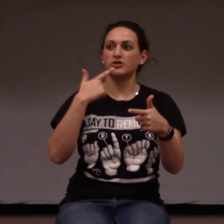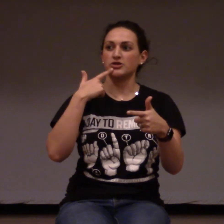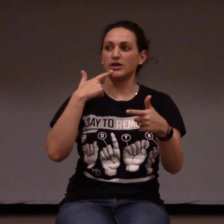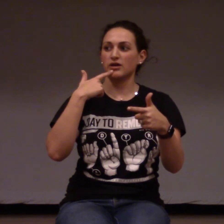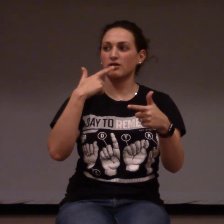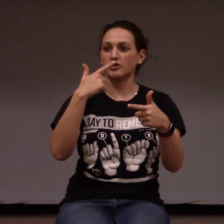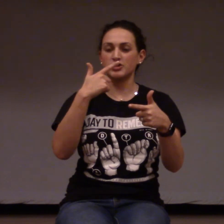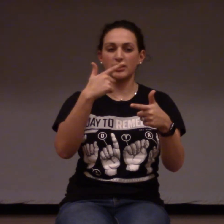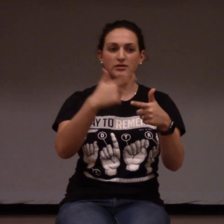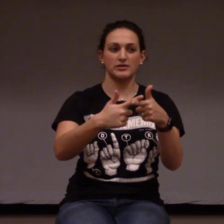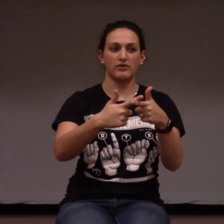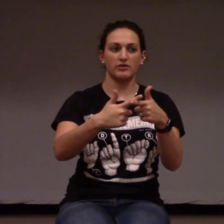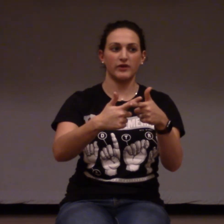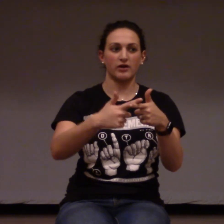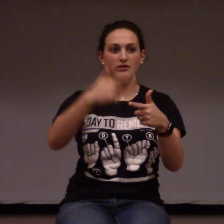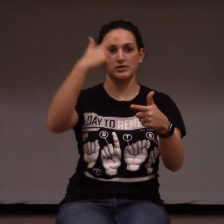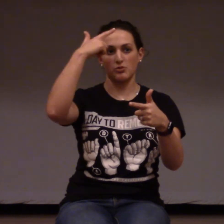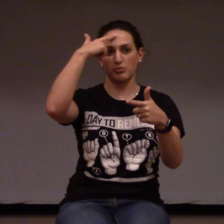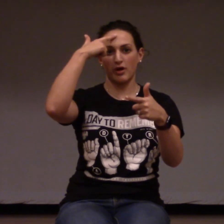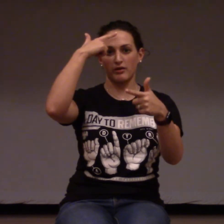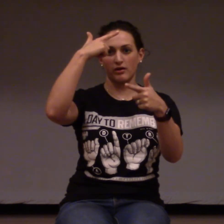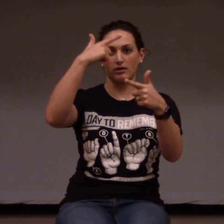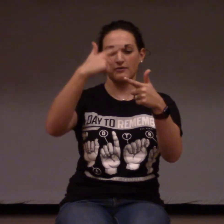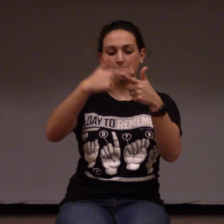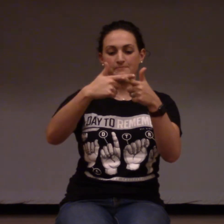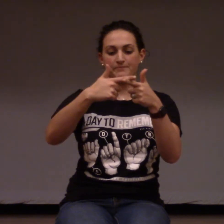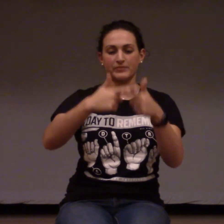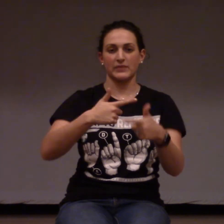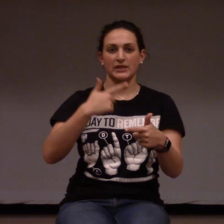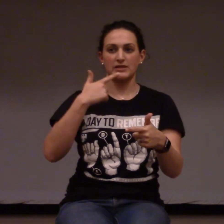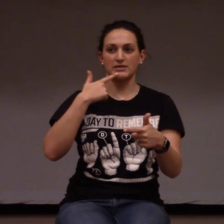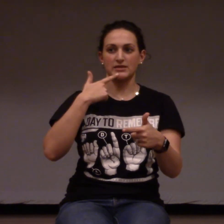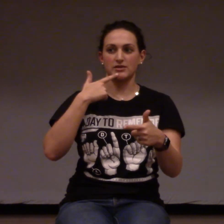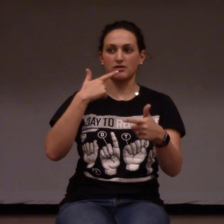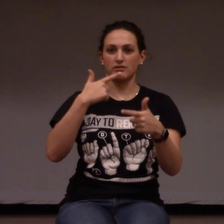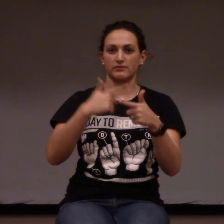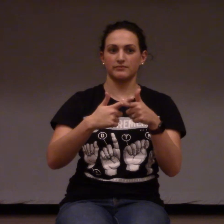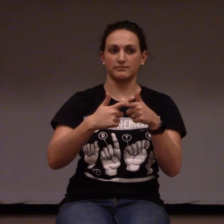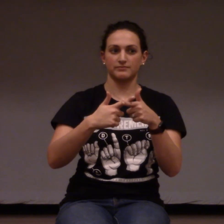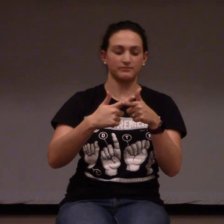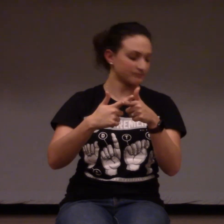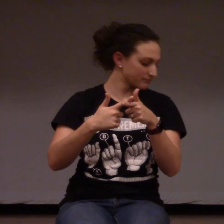cheek or chin, down to your finger. So brother, sister.